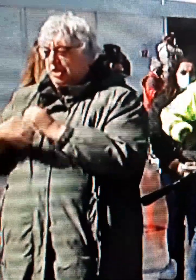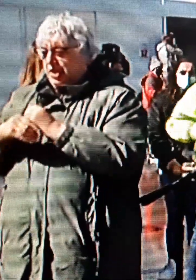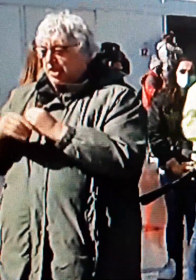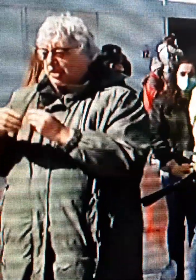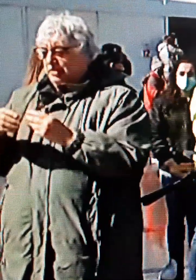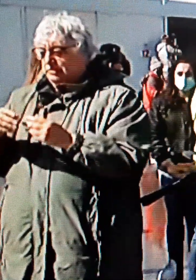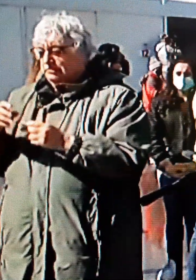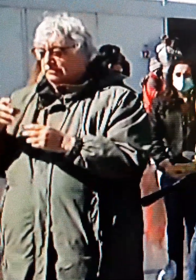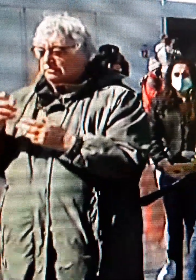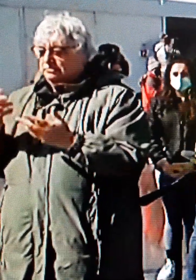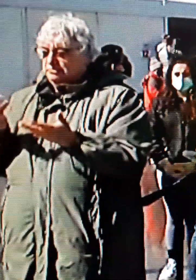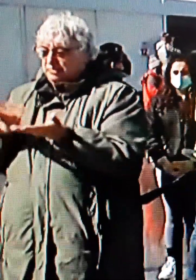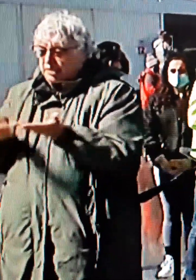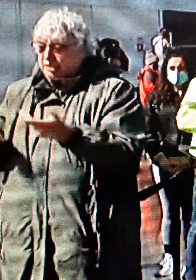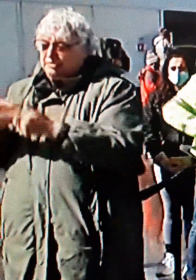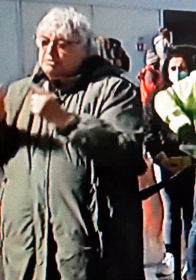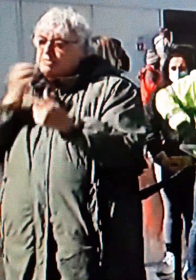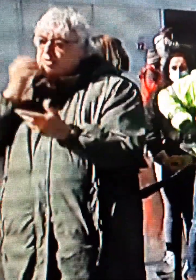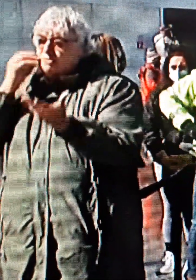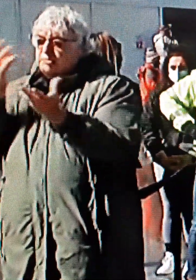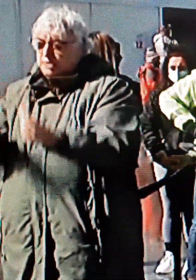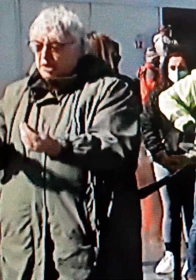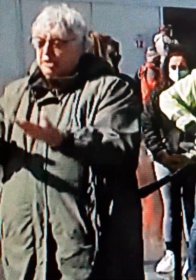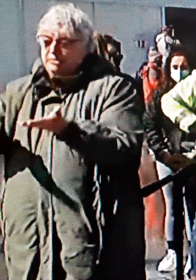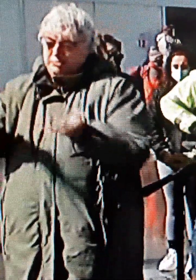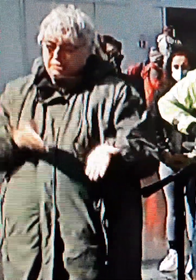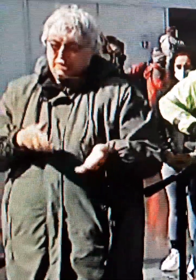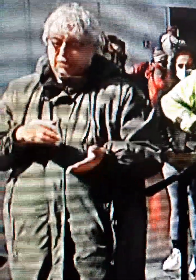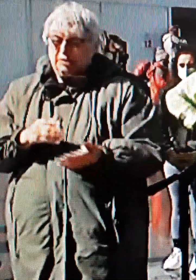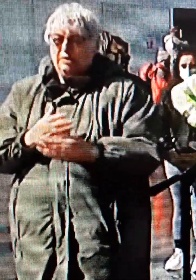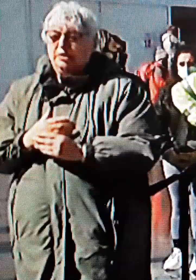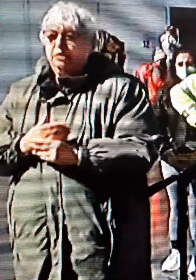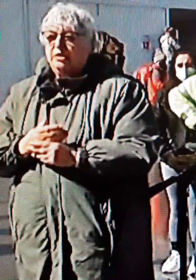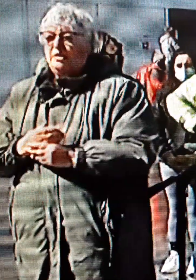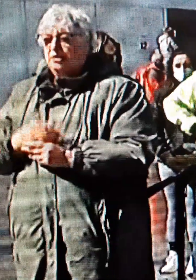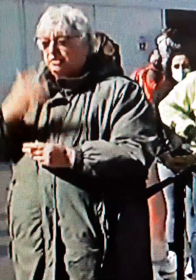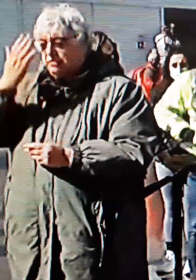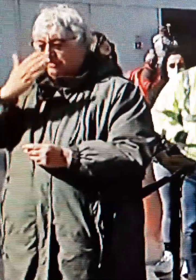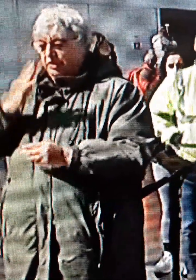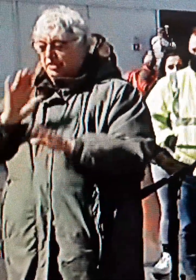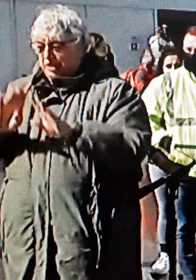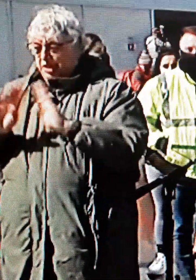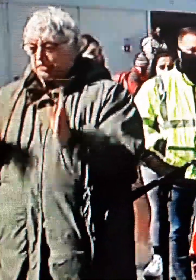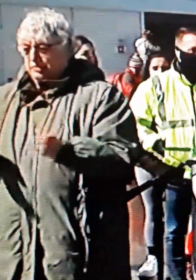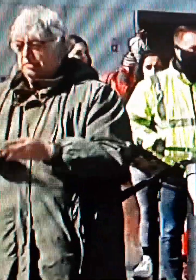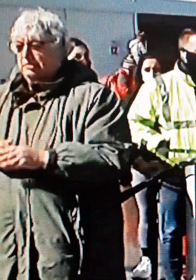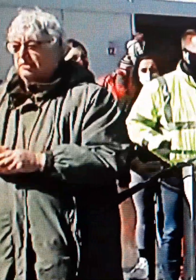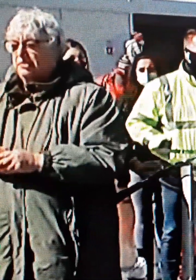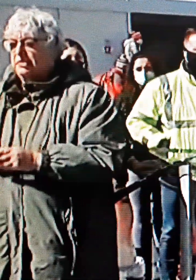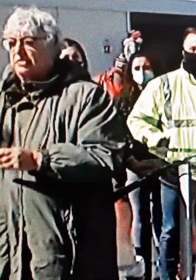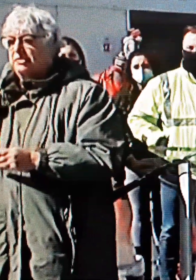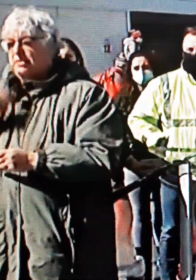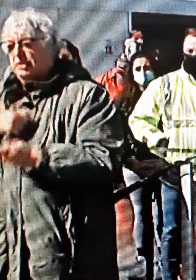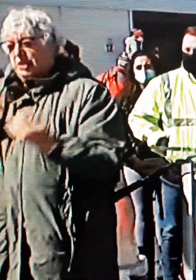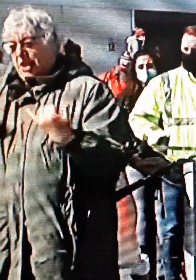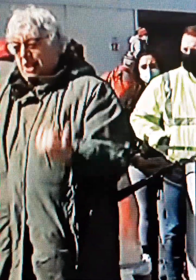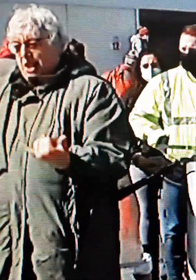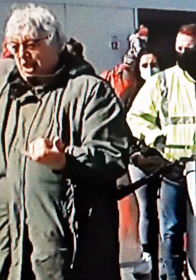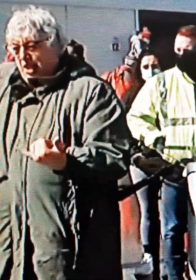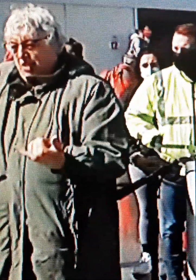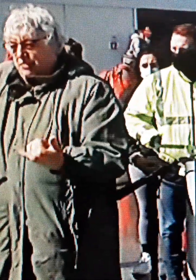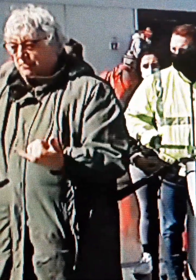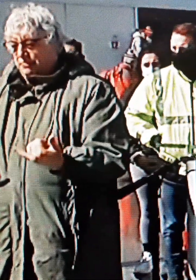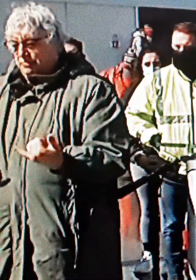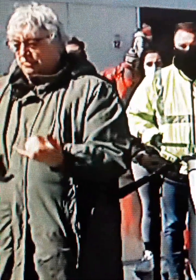debris that will be placed outside of people's homes. So we recognize that's coming. We're preparing for that now because we want to pick it